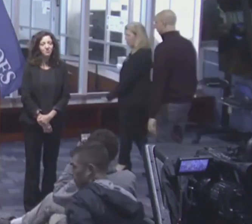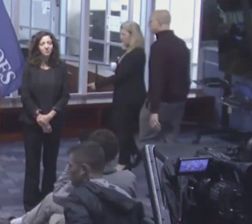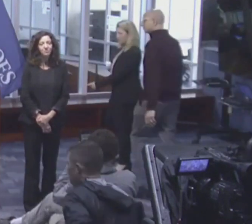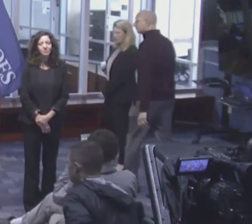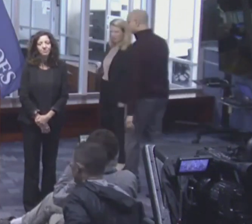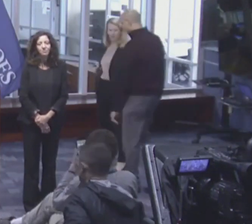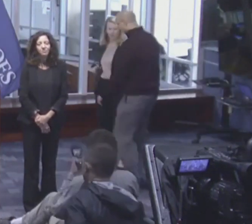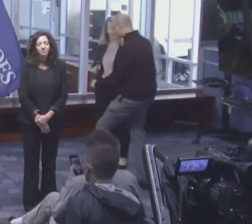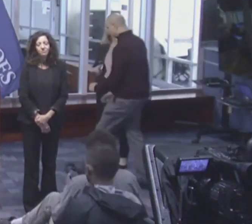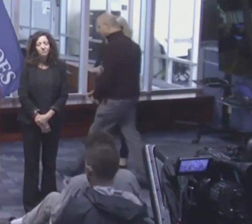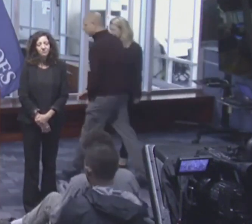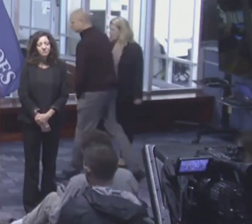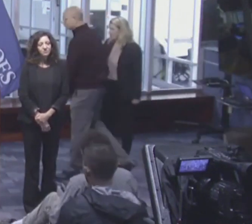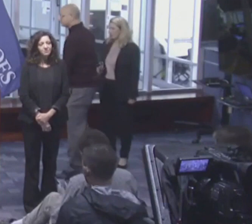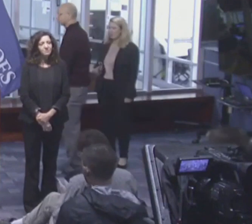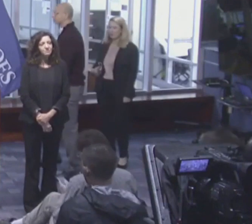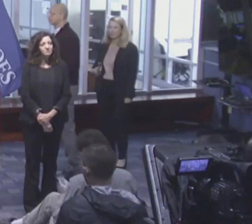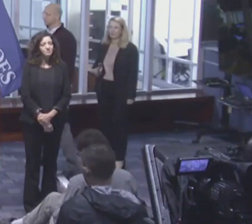else?